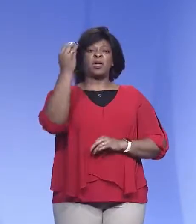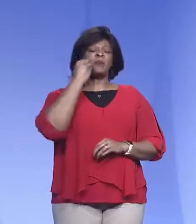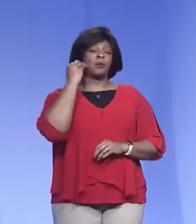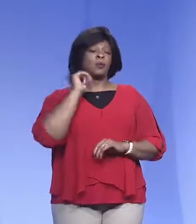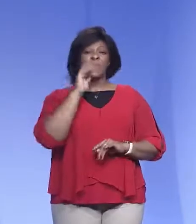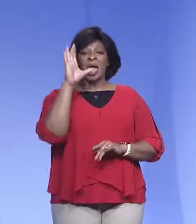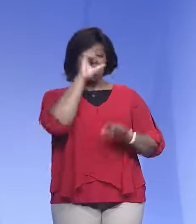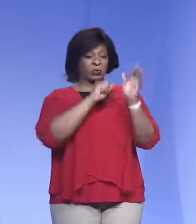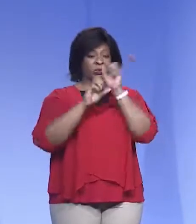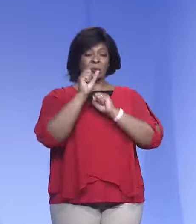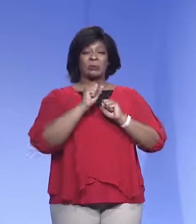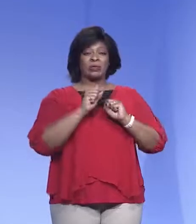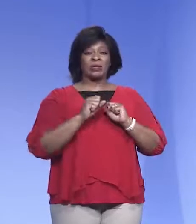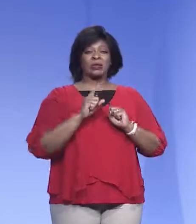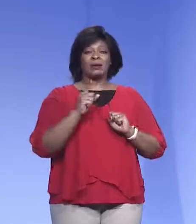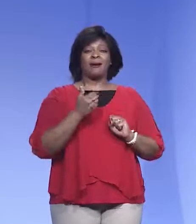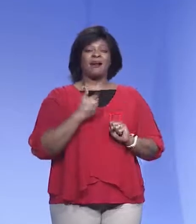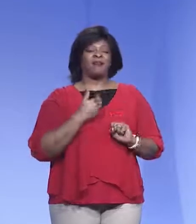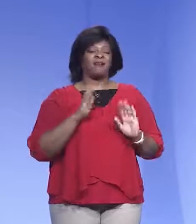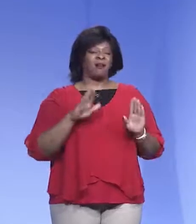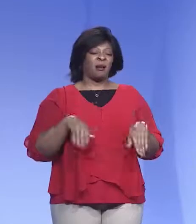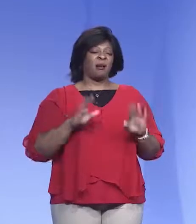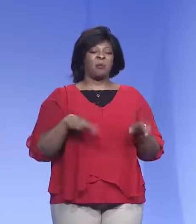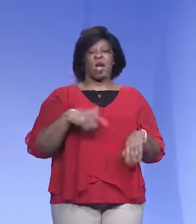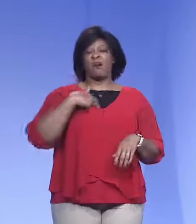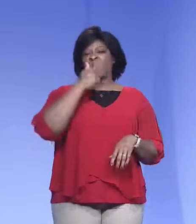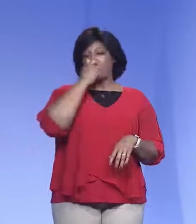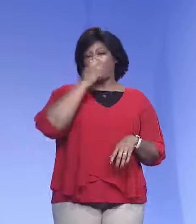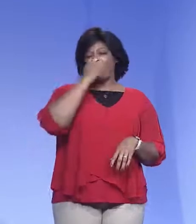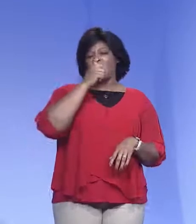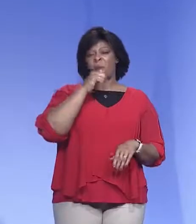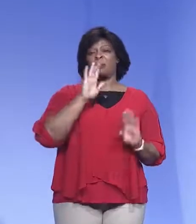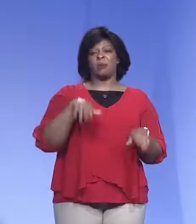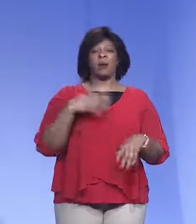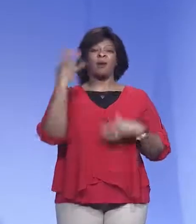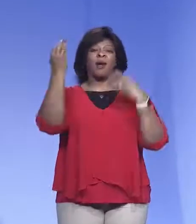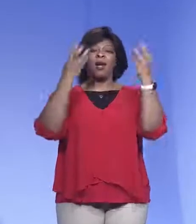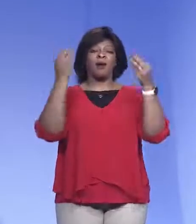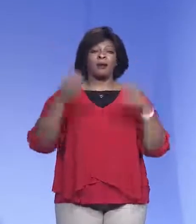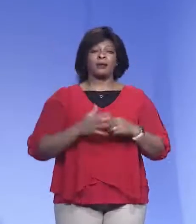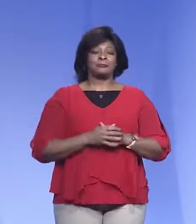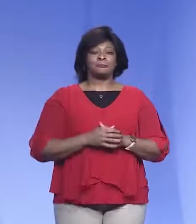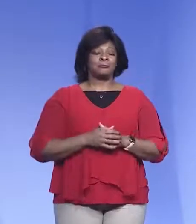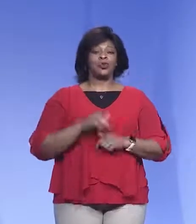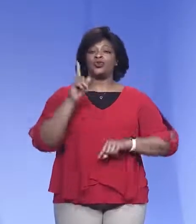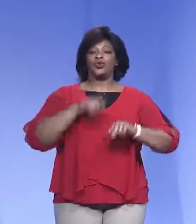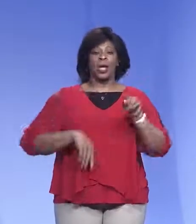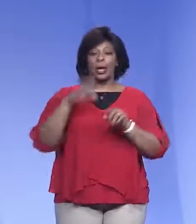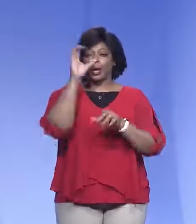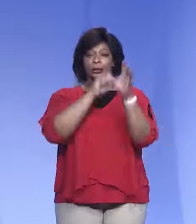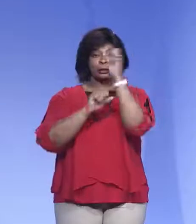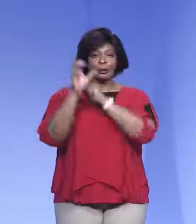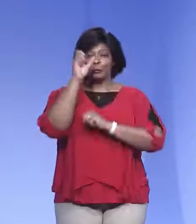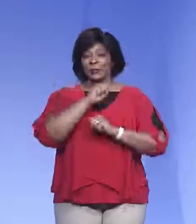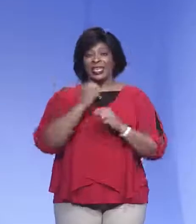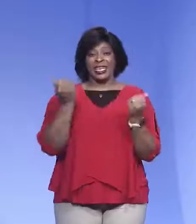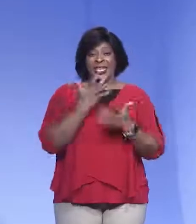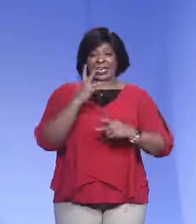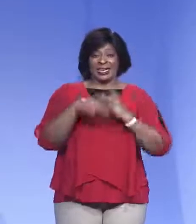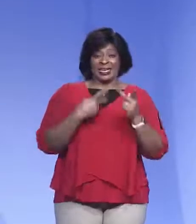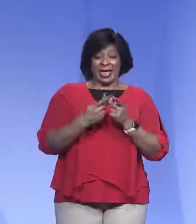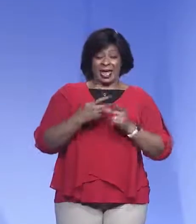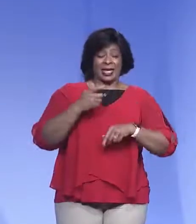not assume that you simply have a common cold and leave your house. You cannot assume that anytime